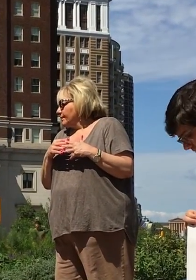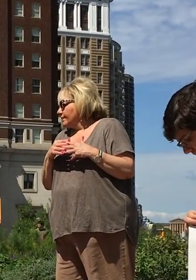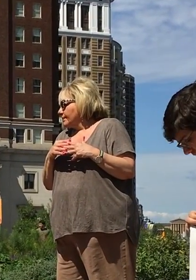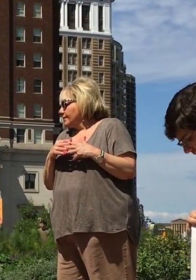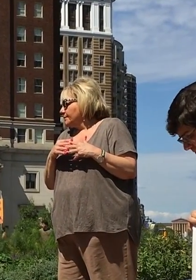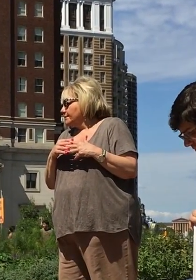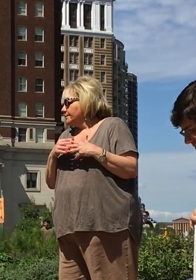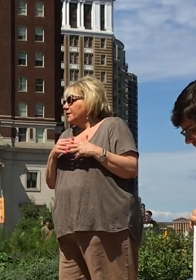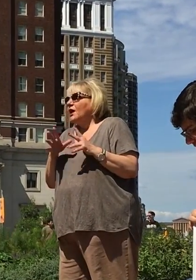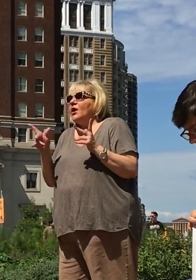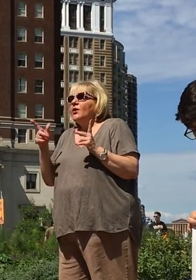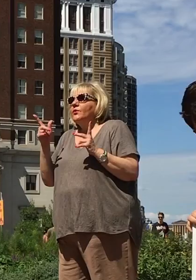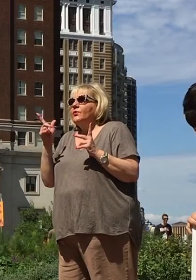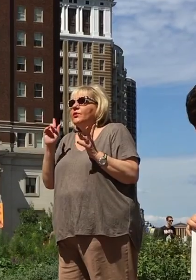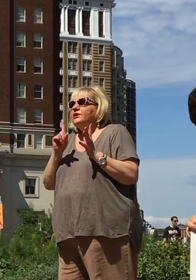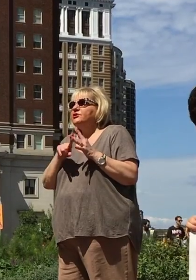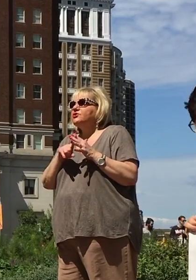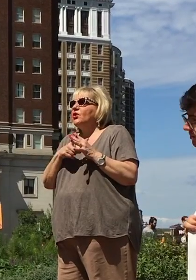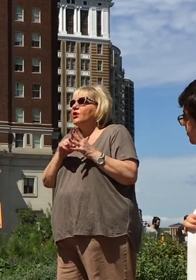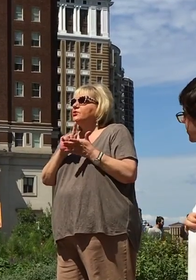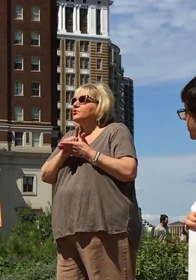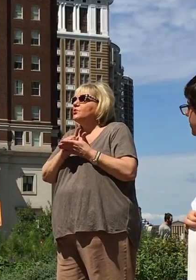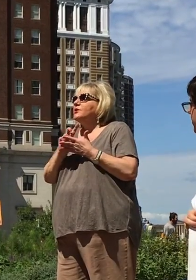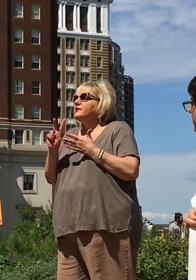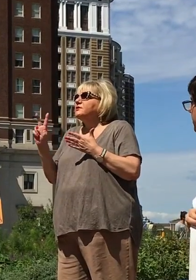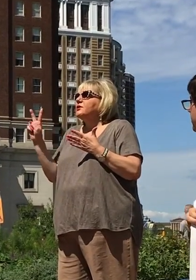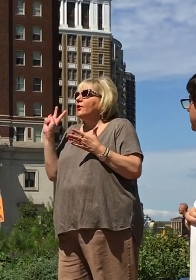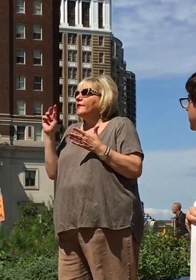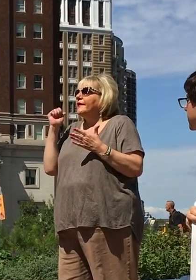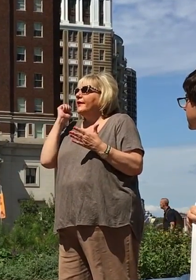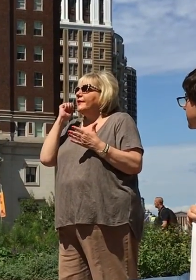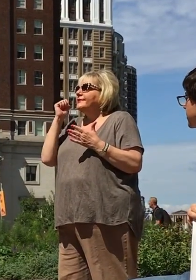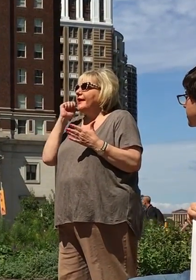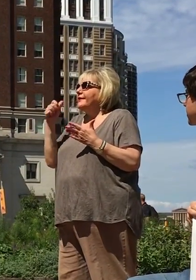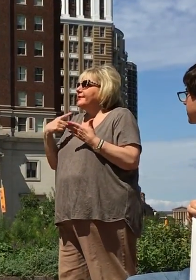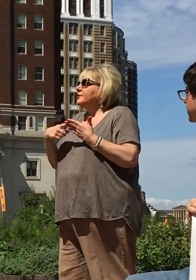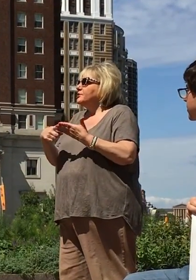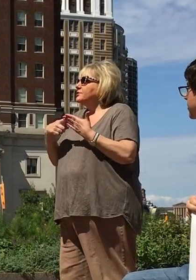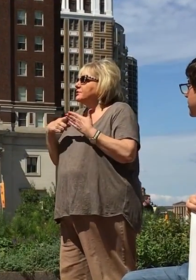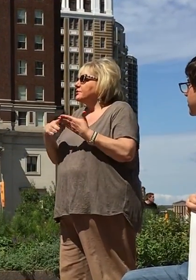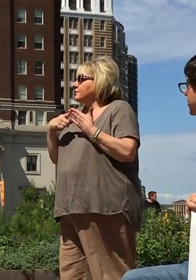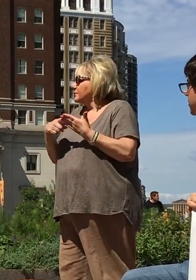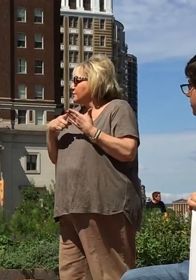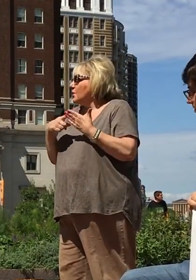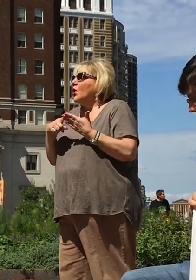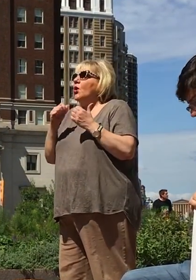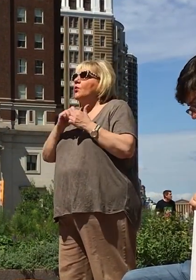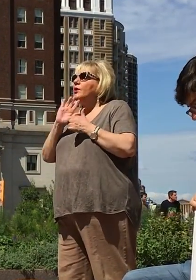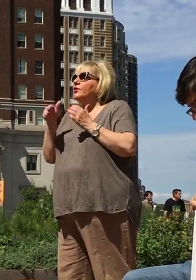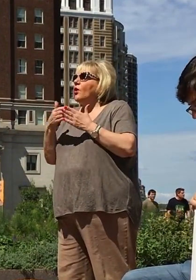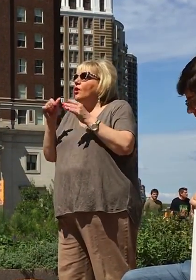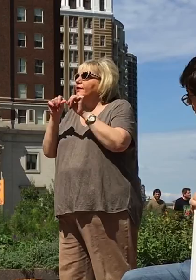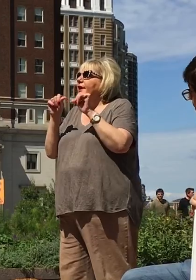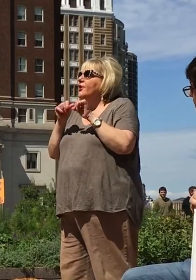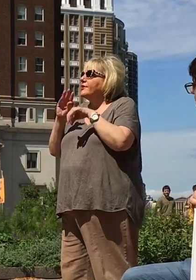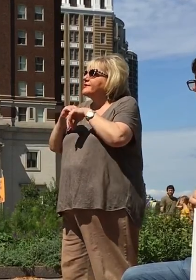started over 2 weeks ago having daily communications with our partners in all the areas affected by Dorian.